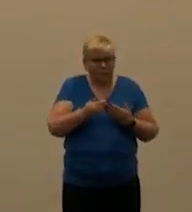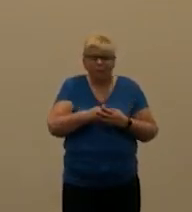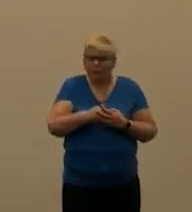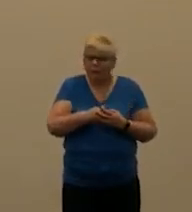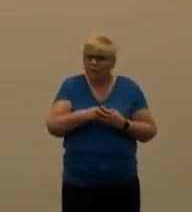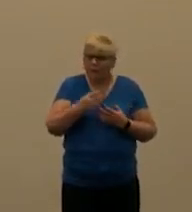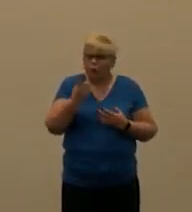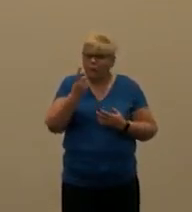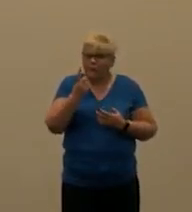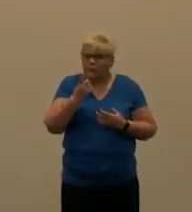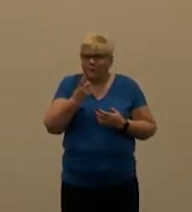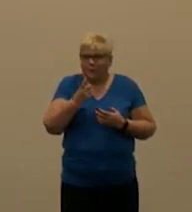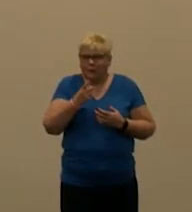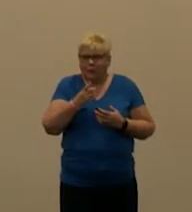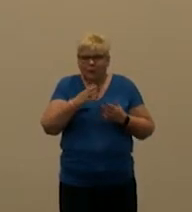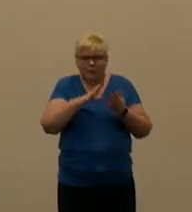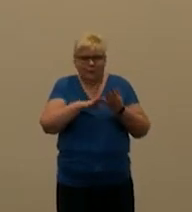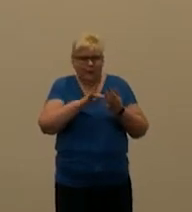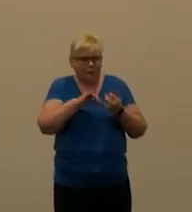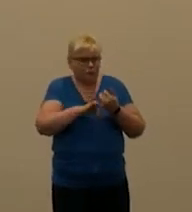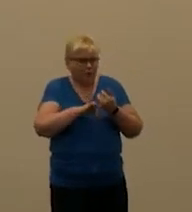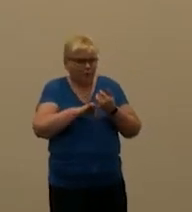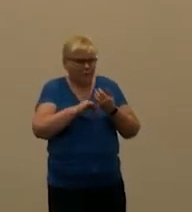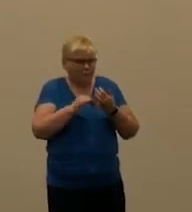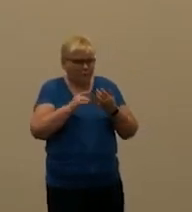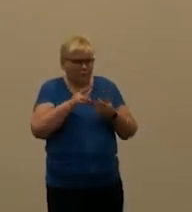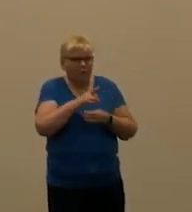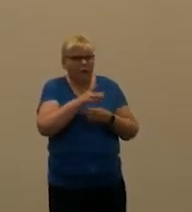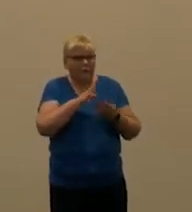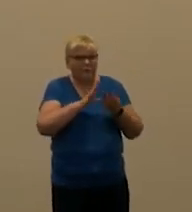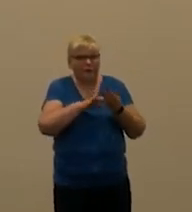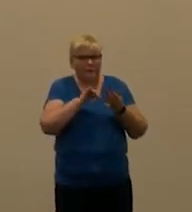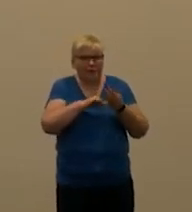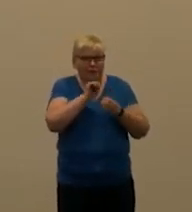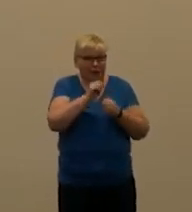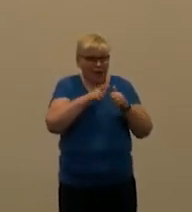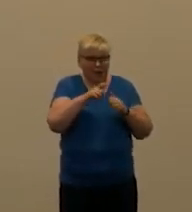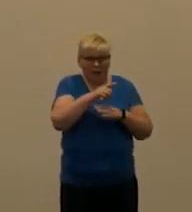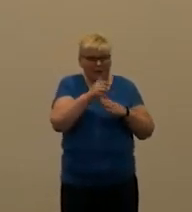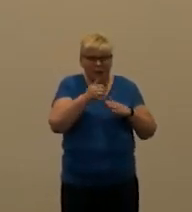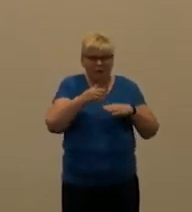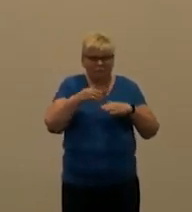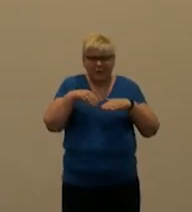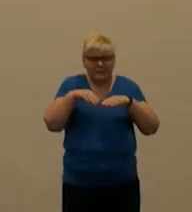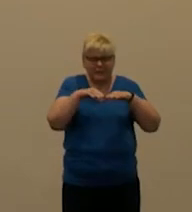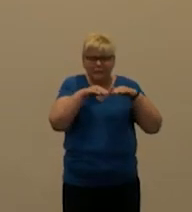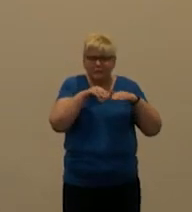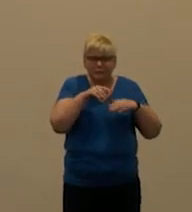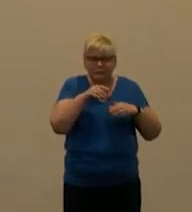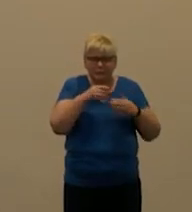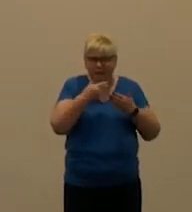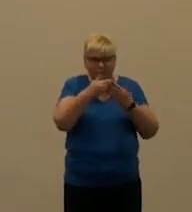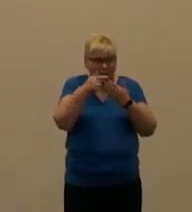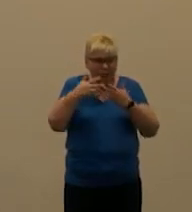think about a Microsoft storage account, for example. Microsoft storage account in the standard configuration is available or is